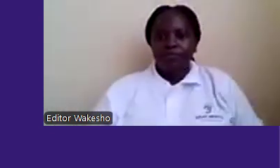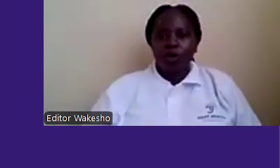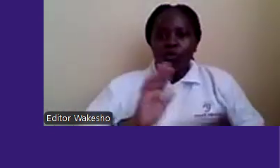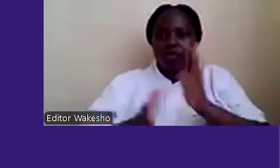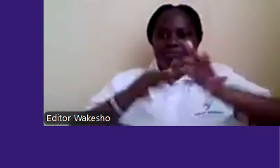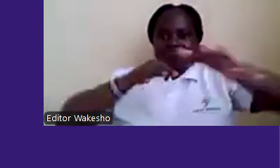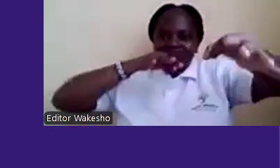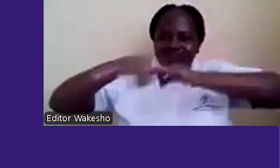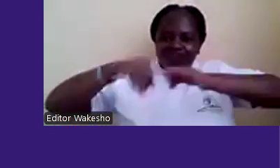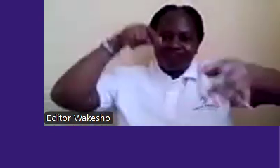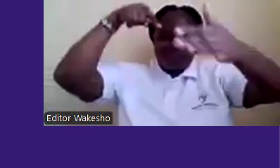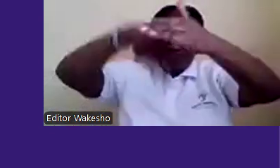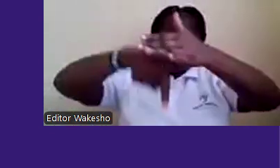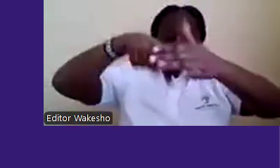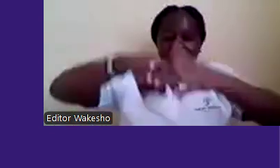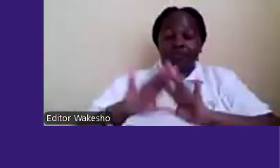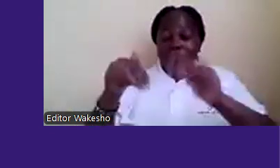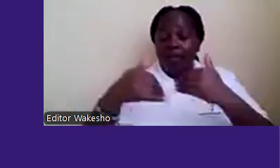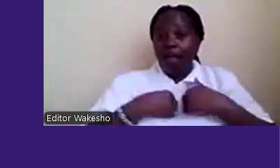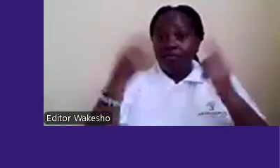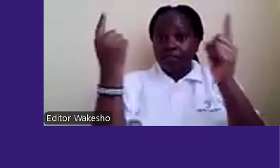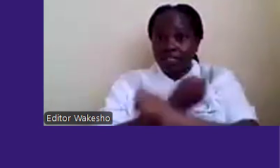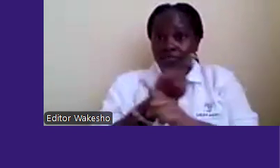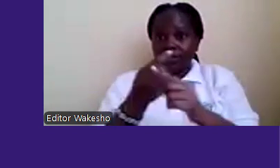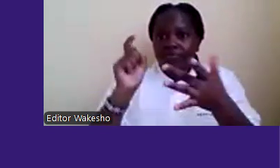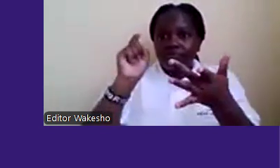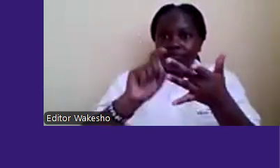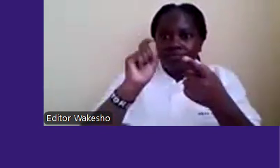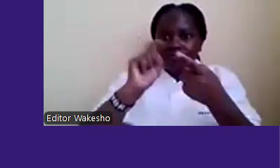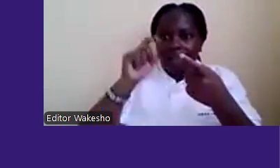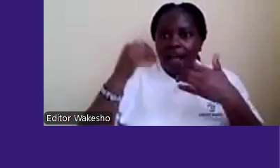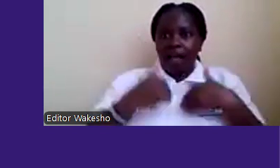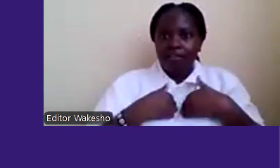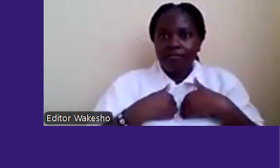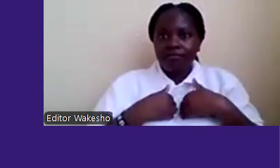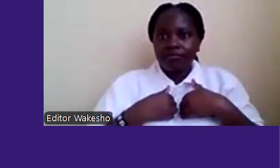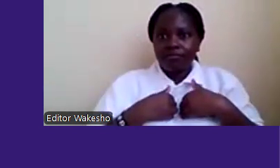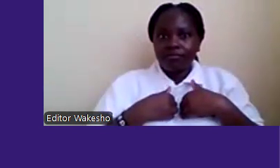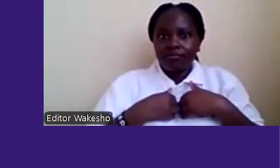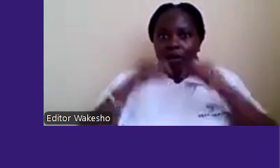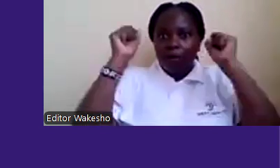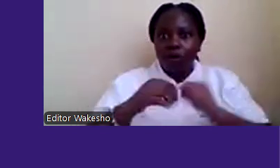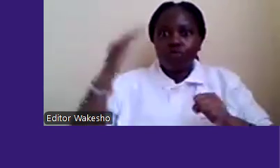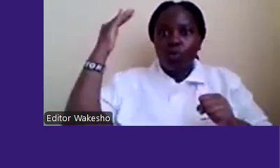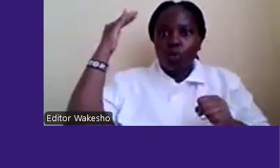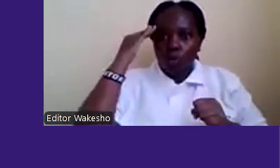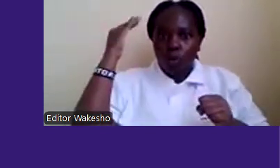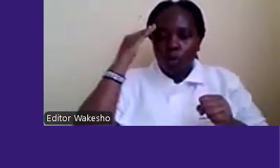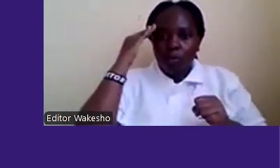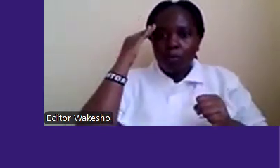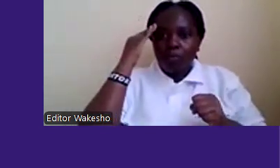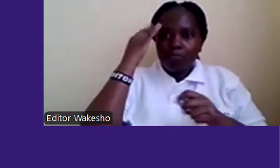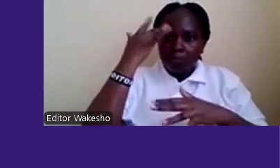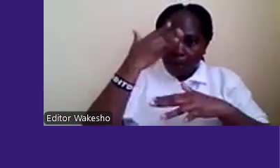details, we have different types of tests that we do to be able to identify your blood sugar levels,